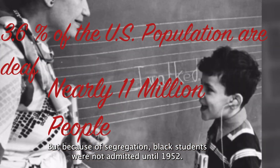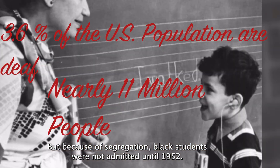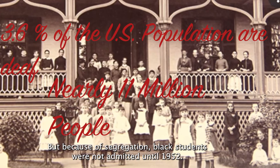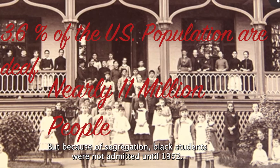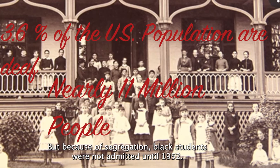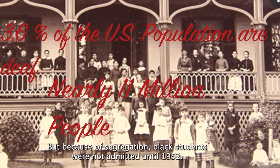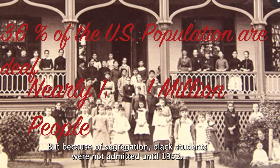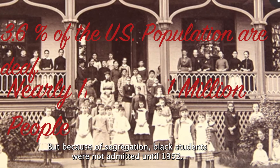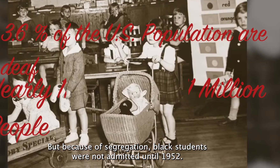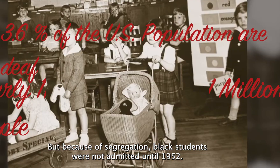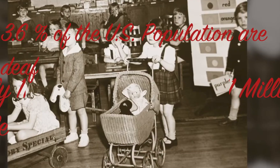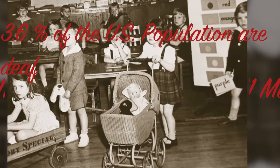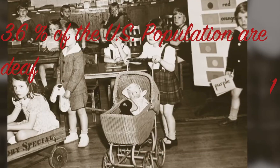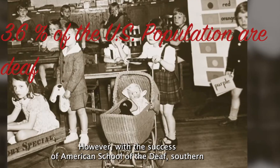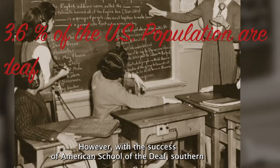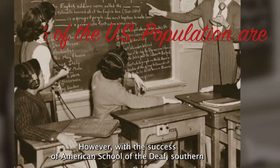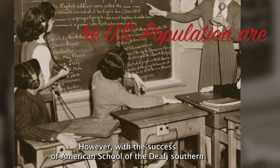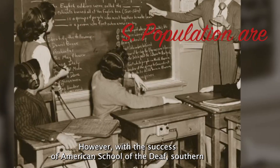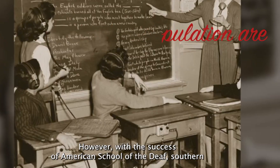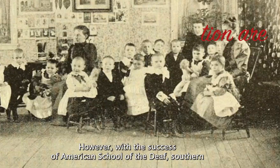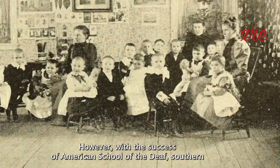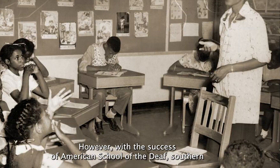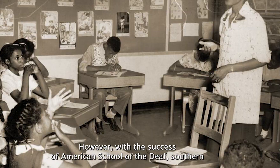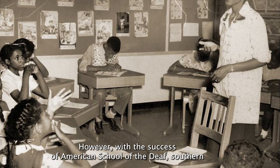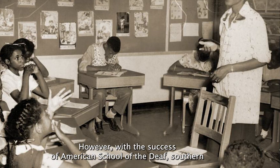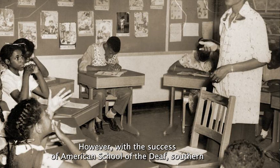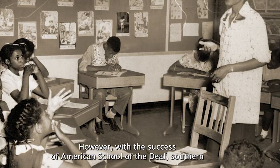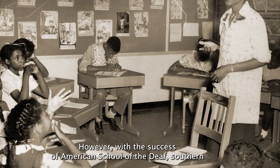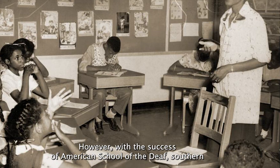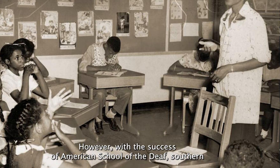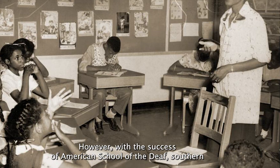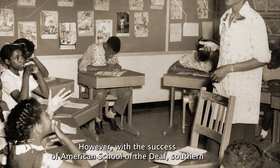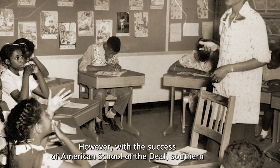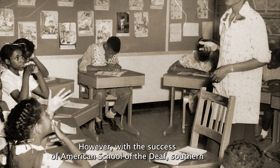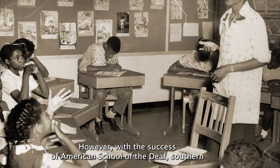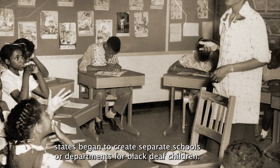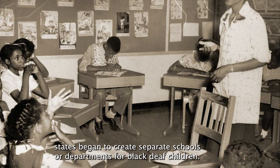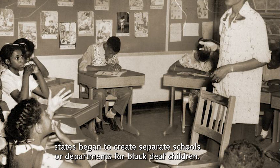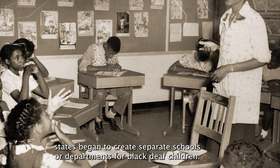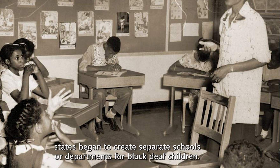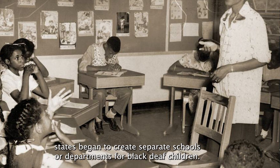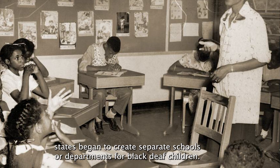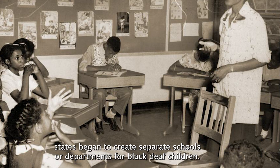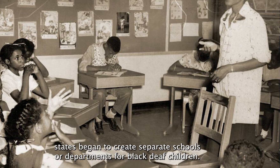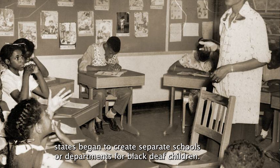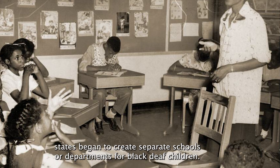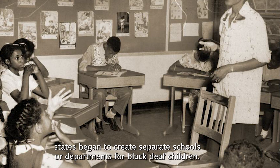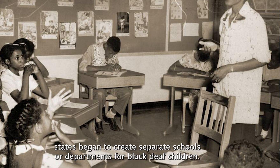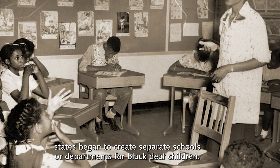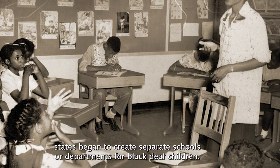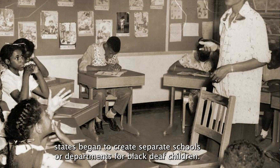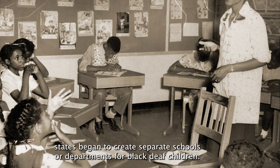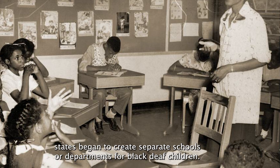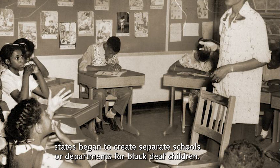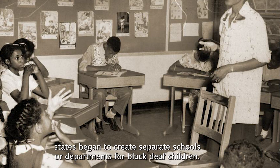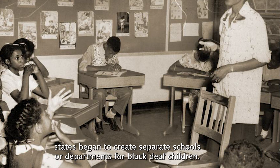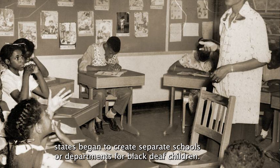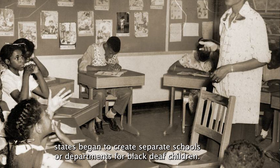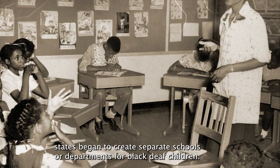until 1952. However, with the success of American School of the Deaf, Southern states began to create separate schools or departments for black